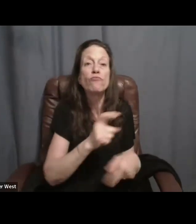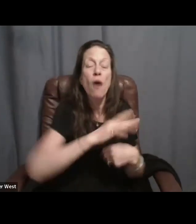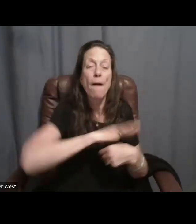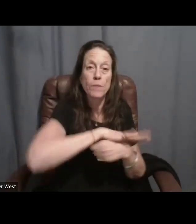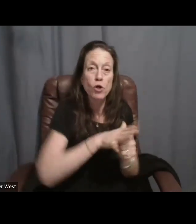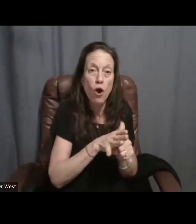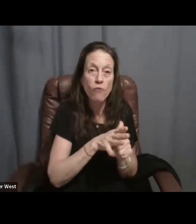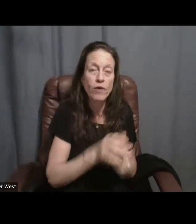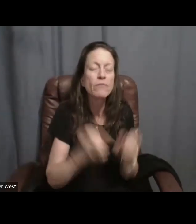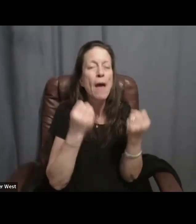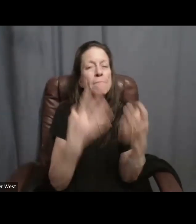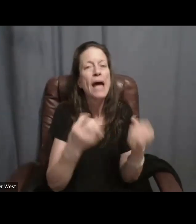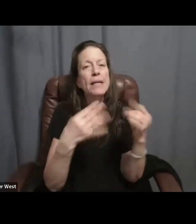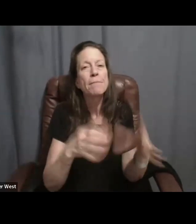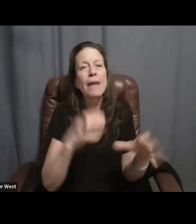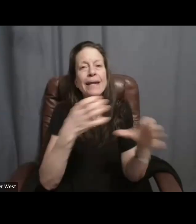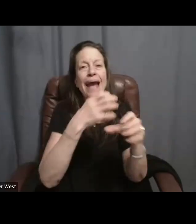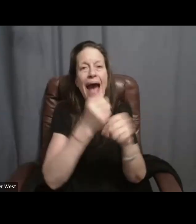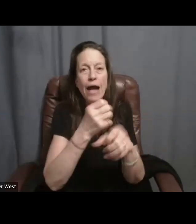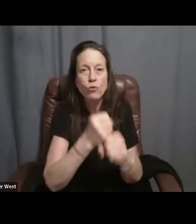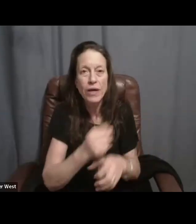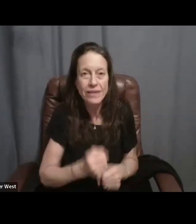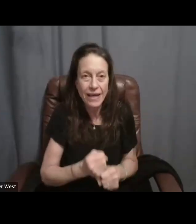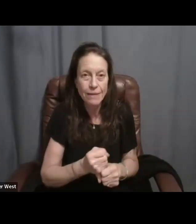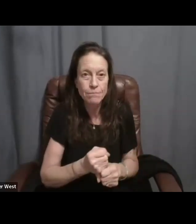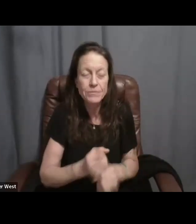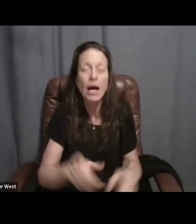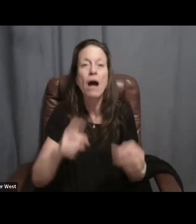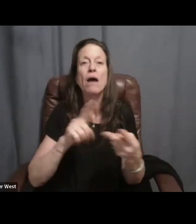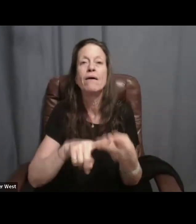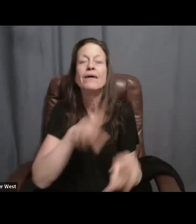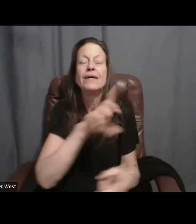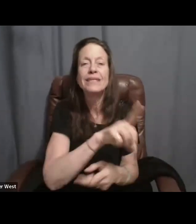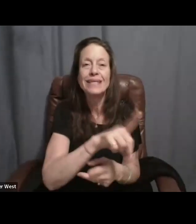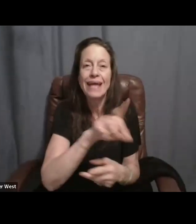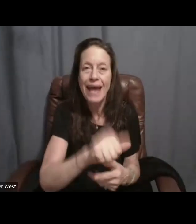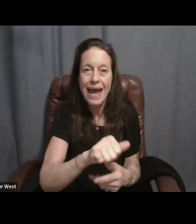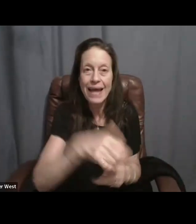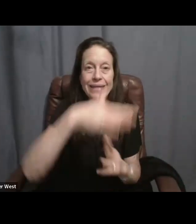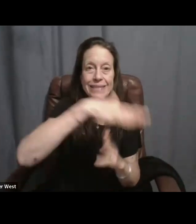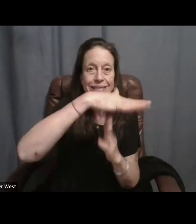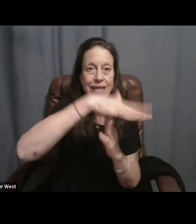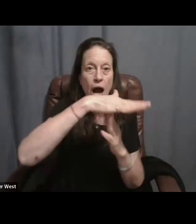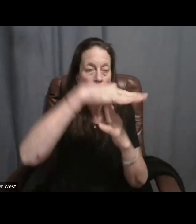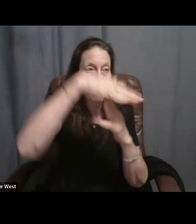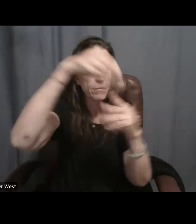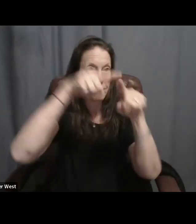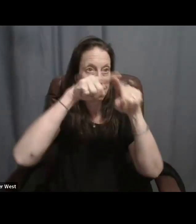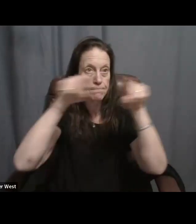these different people kind of thrown at us. Okay, so you've got the DDA at the top, and then you have this